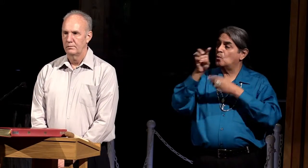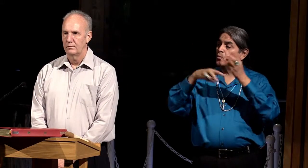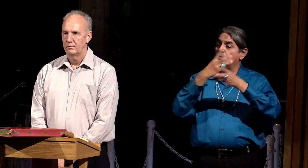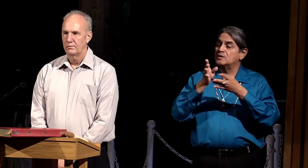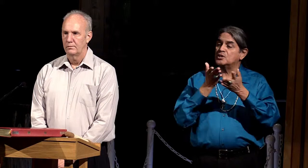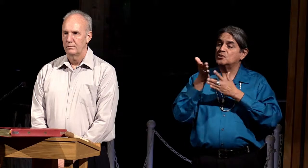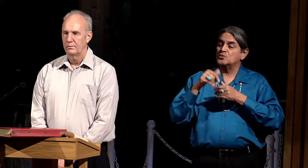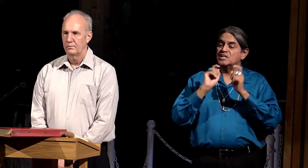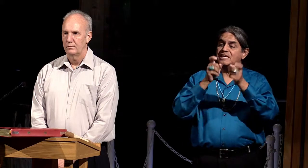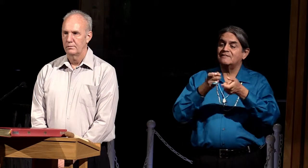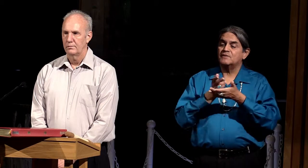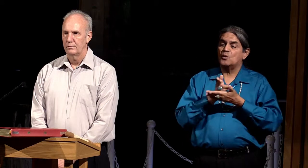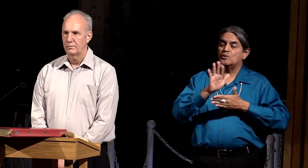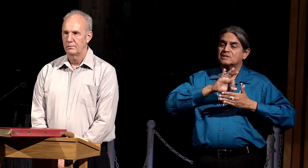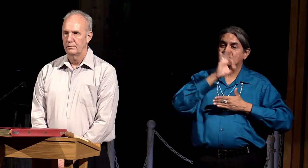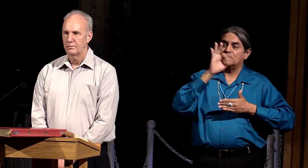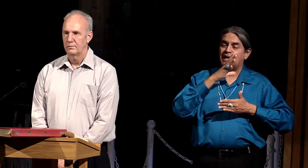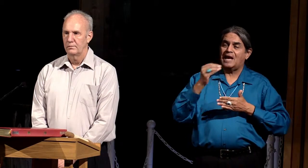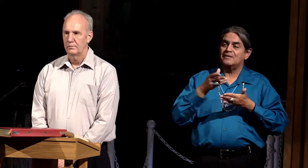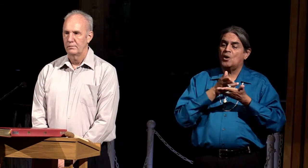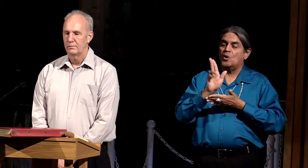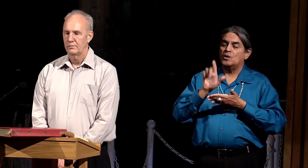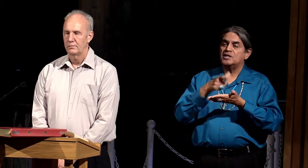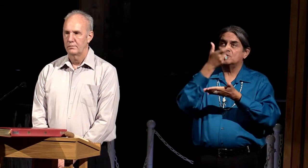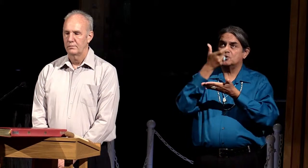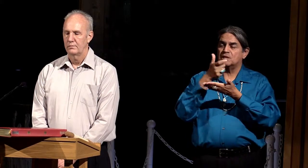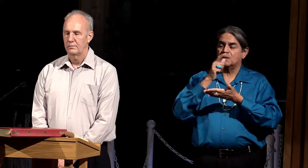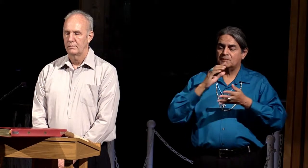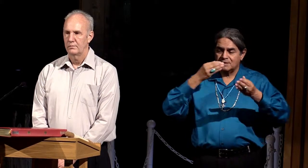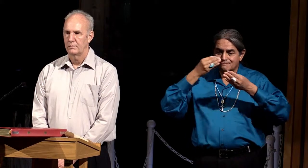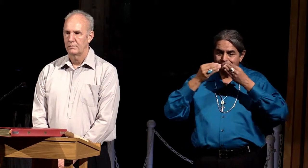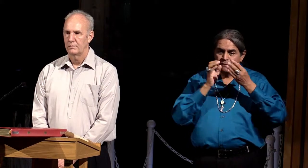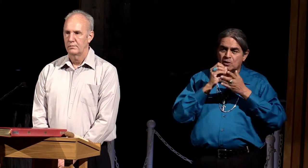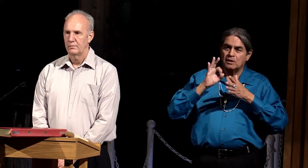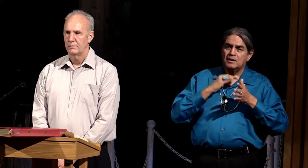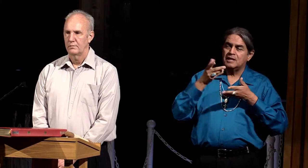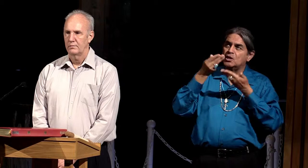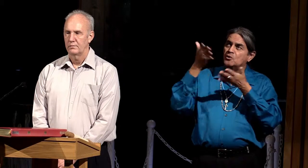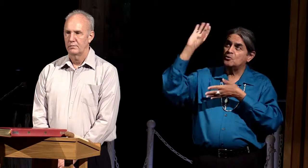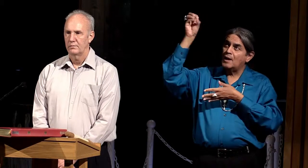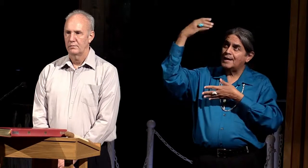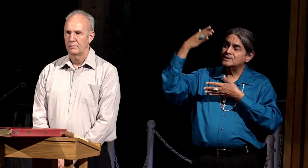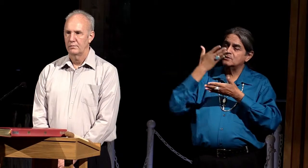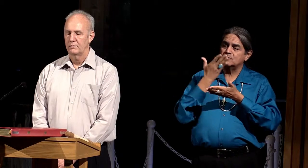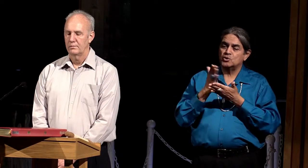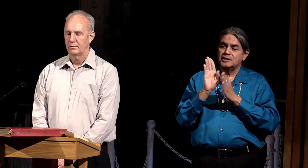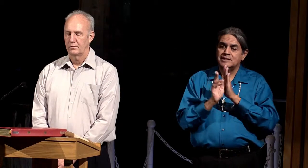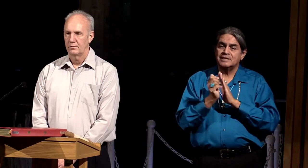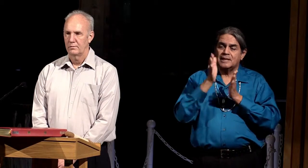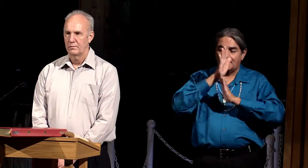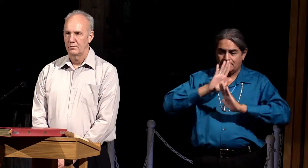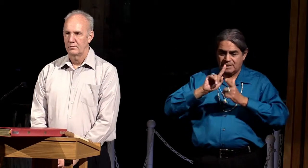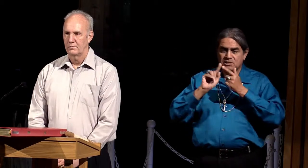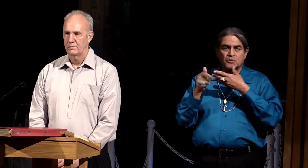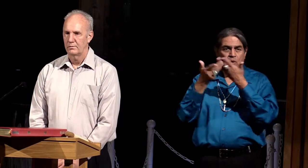through the gift of the Holy Spirit and the Holy Eucharist be nourished to bring grace, goodness, and peace to our